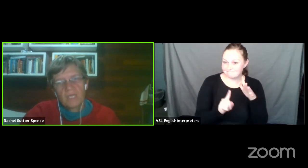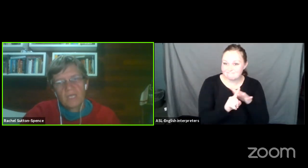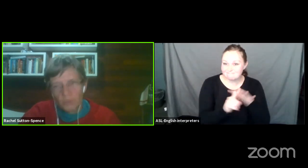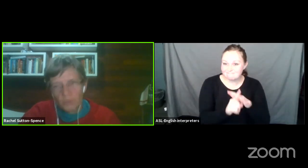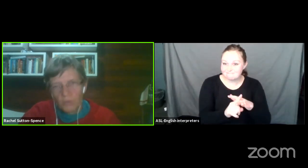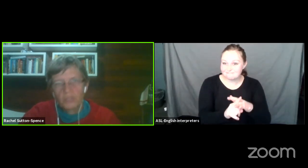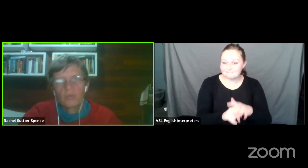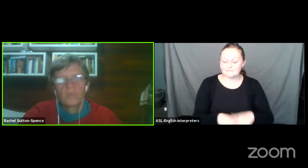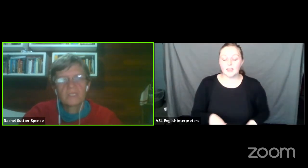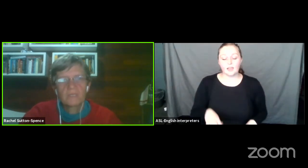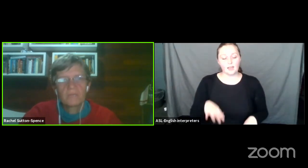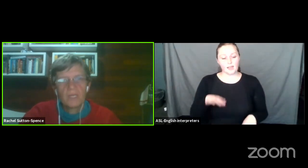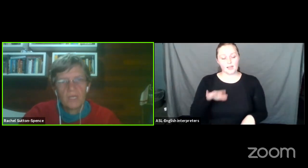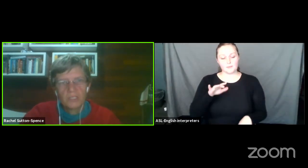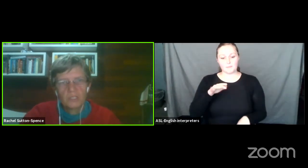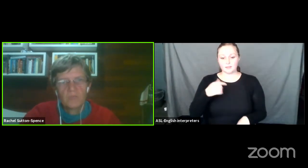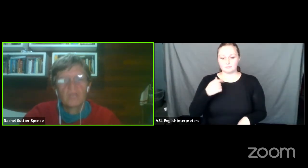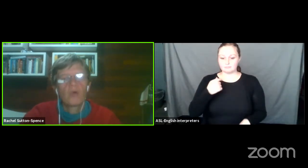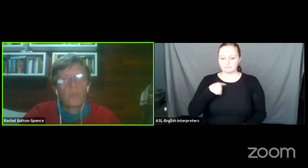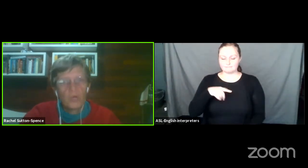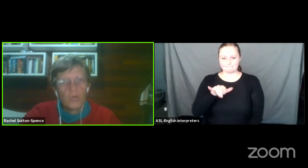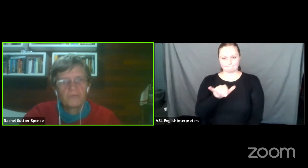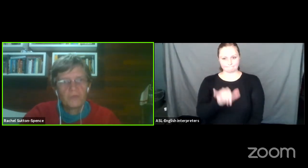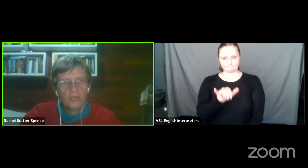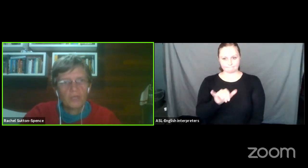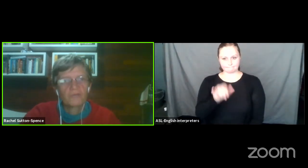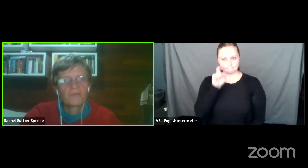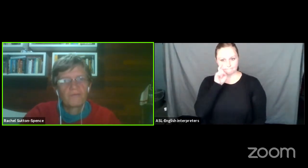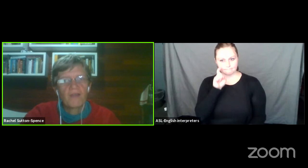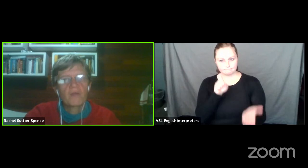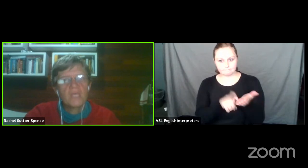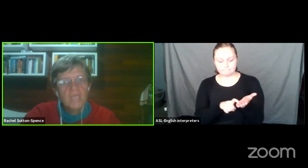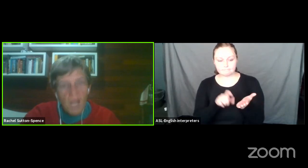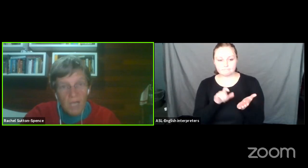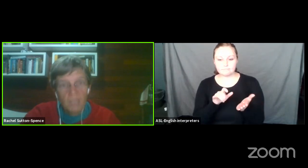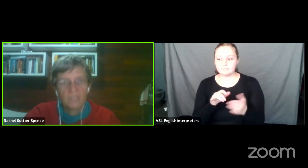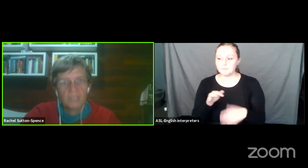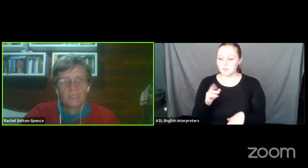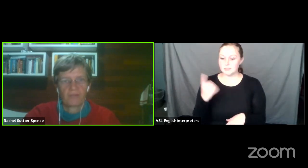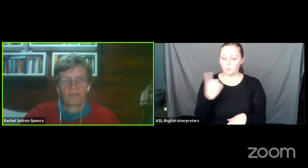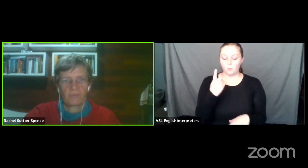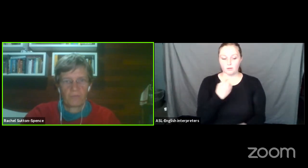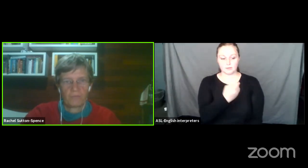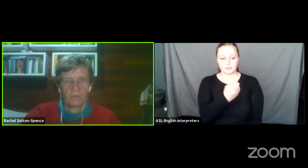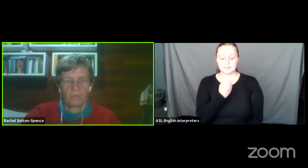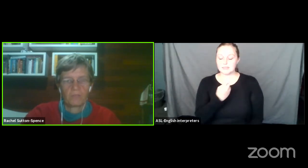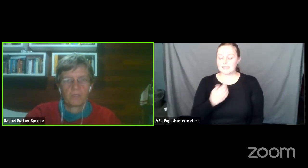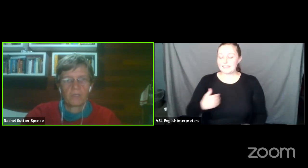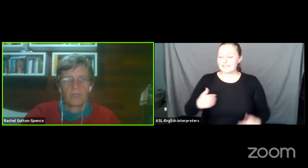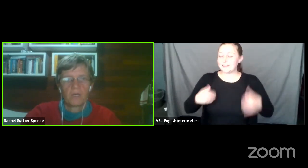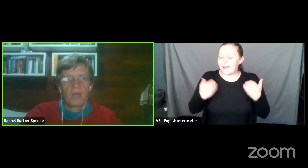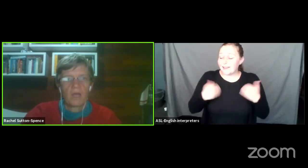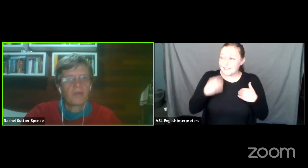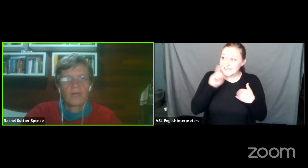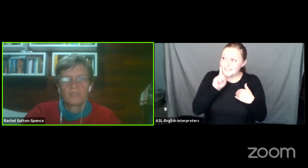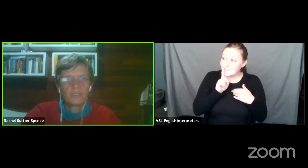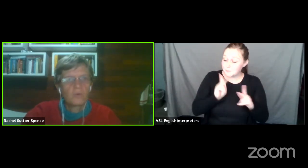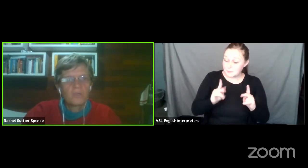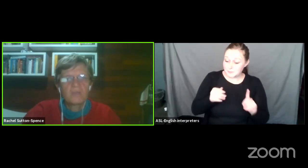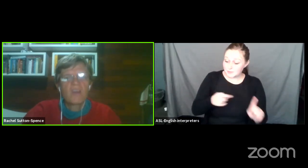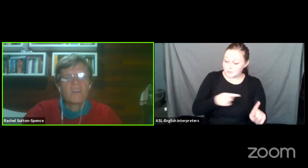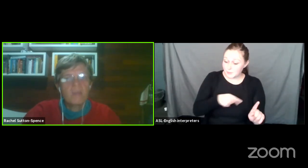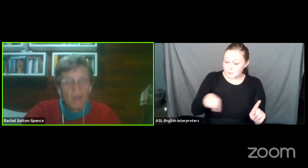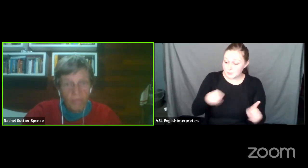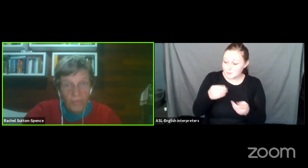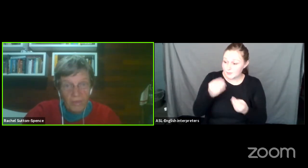taken up short when somebody asked me, what have you got for very young deaf people? And the answer